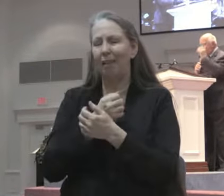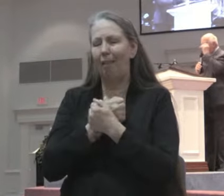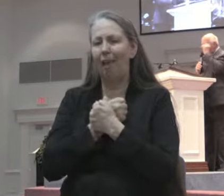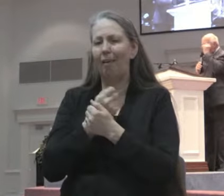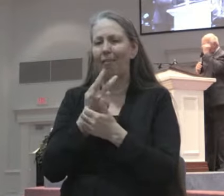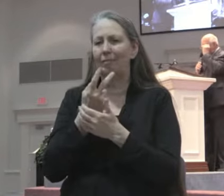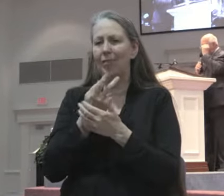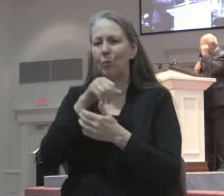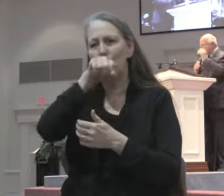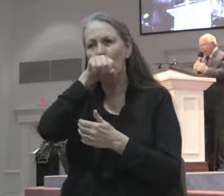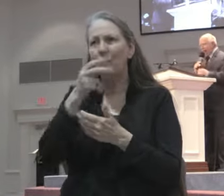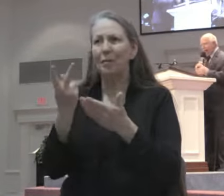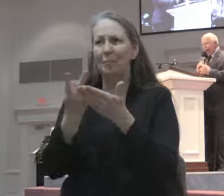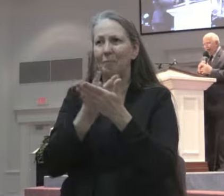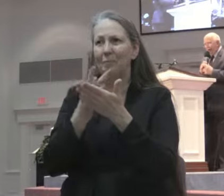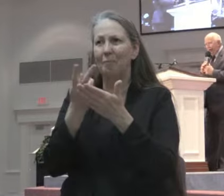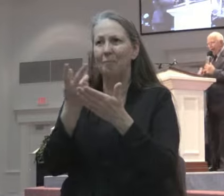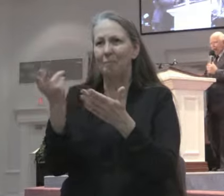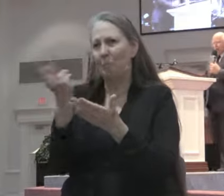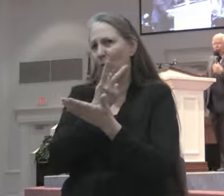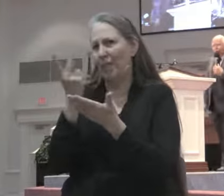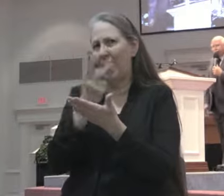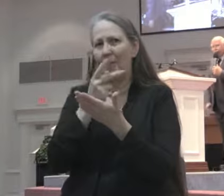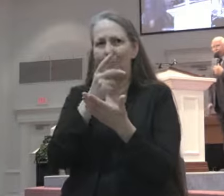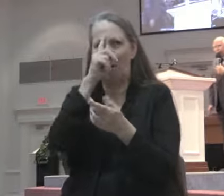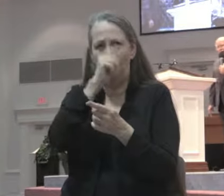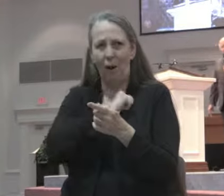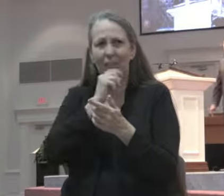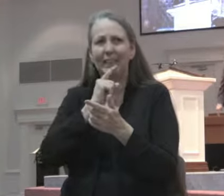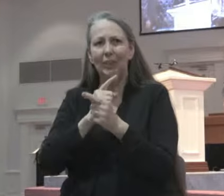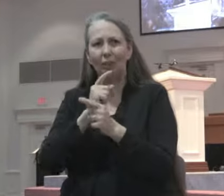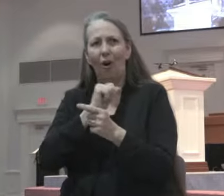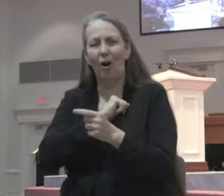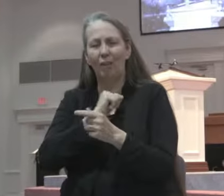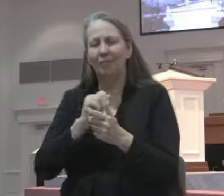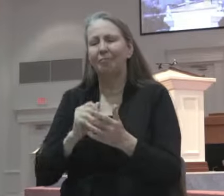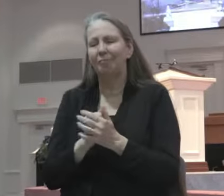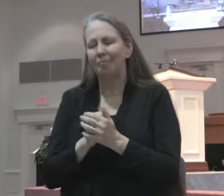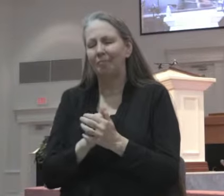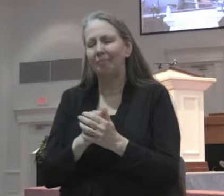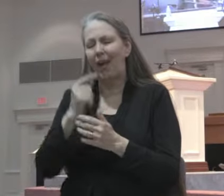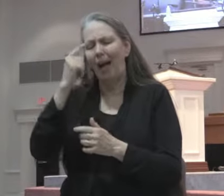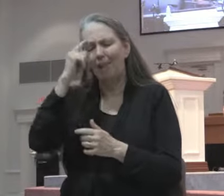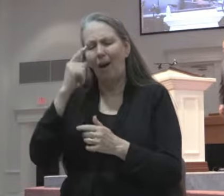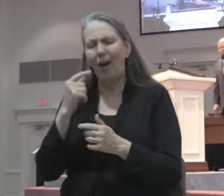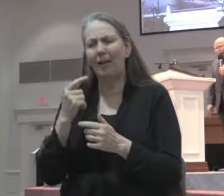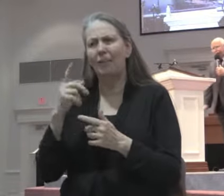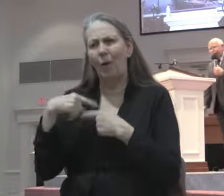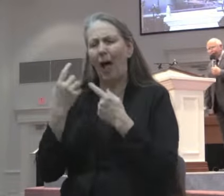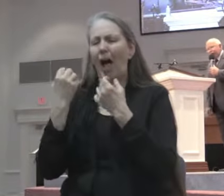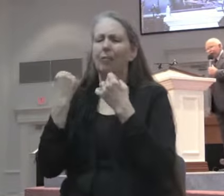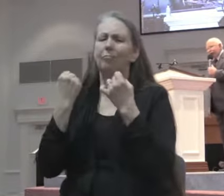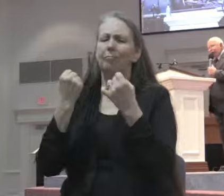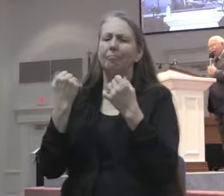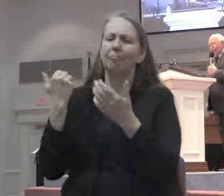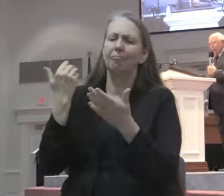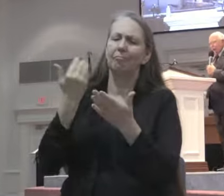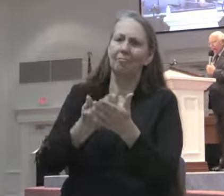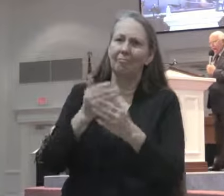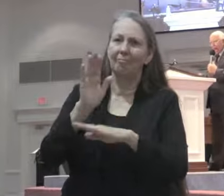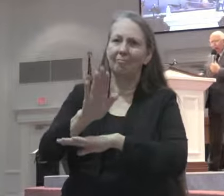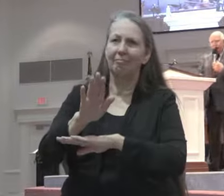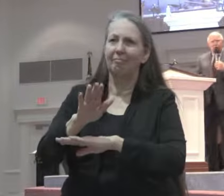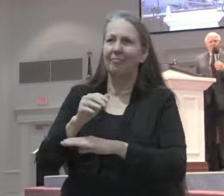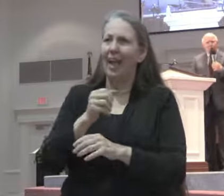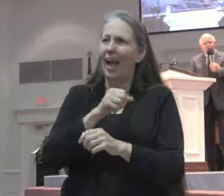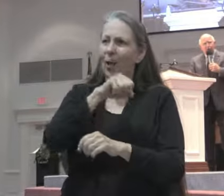you. And I don't... And I thought about this driving over here this evening. I don't